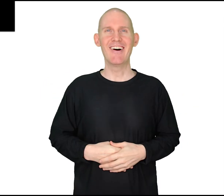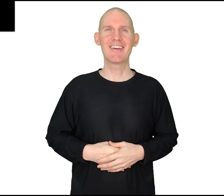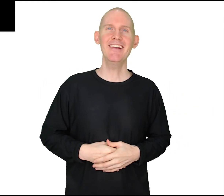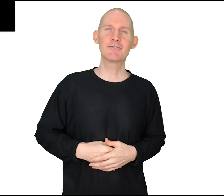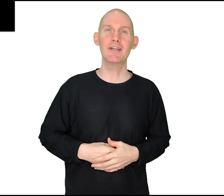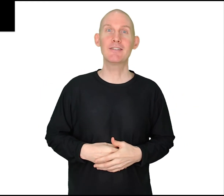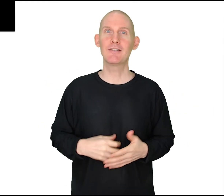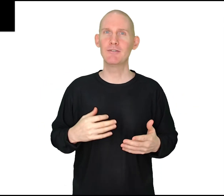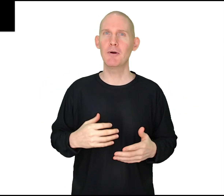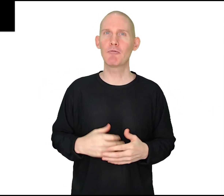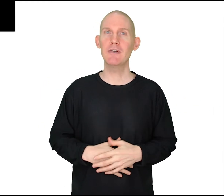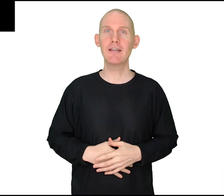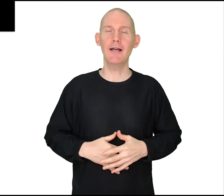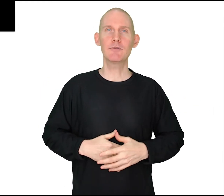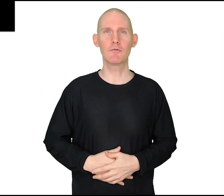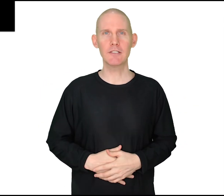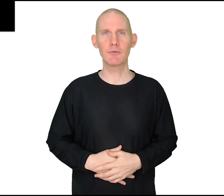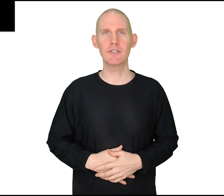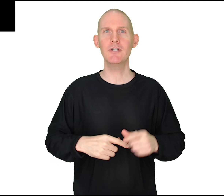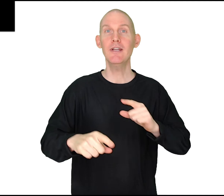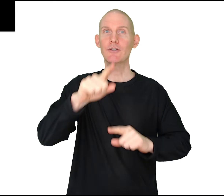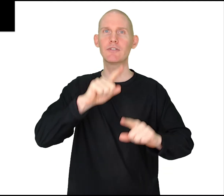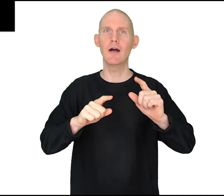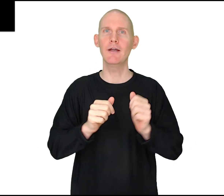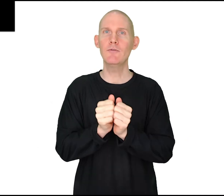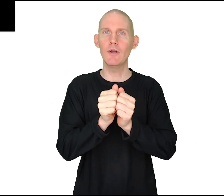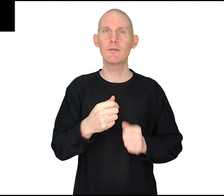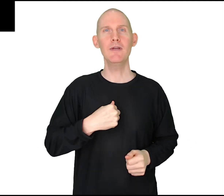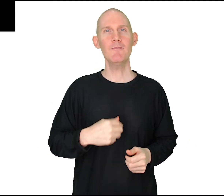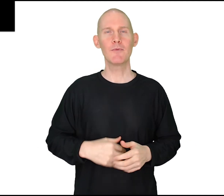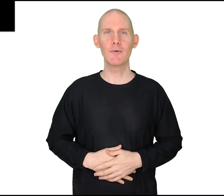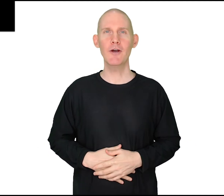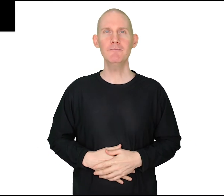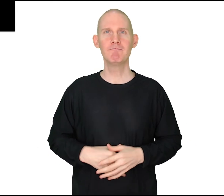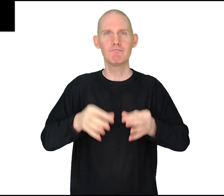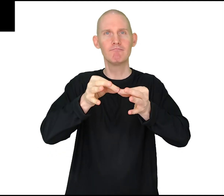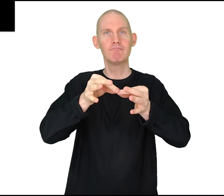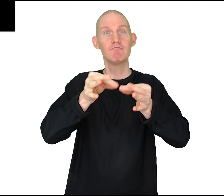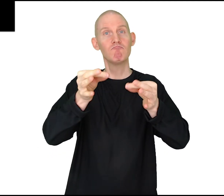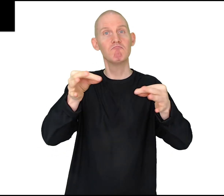Okay, so let's do it 3 times from the rest position. Sign with me. Here we go.